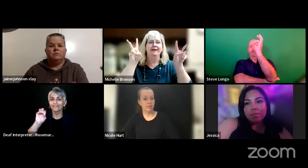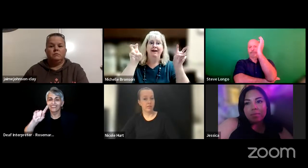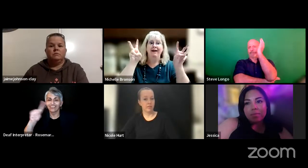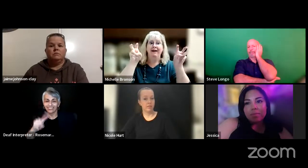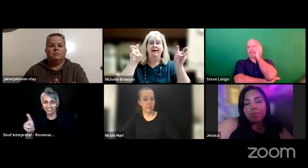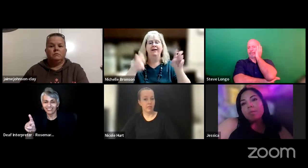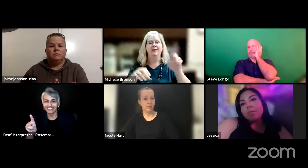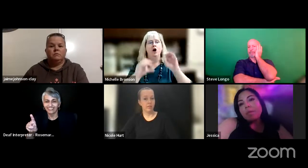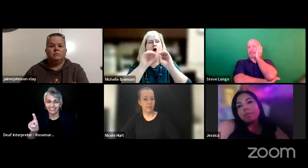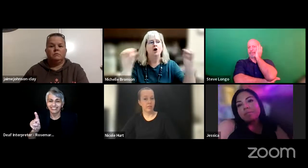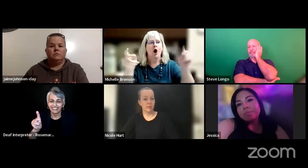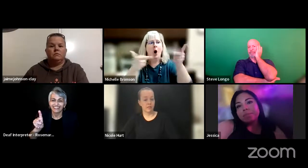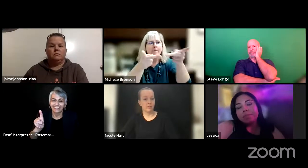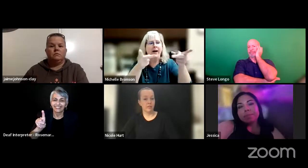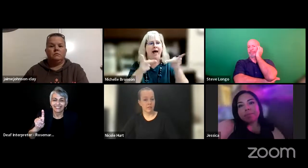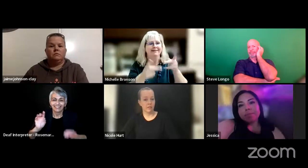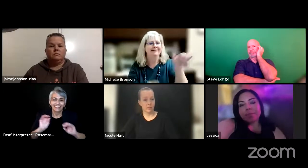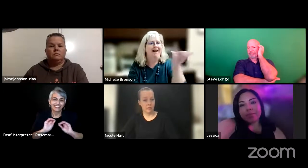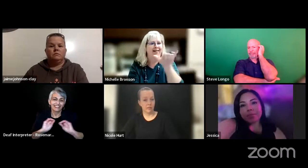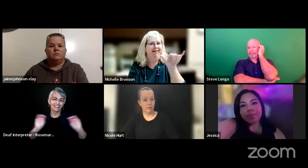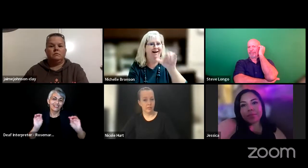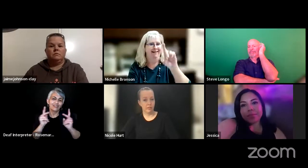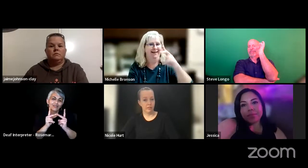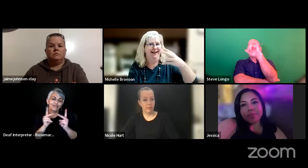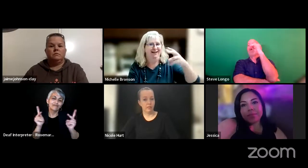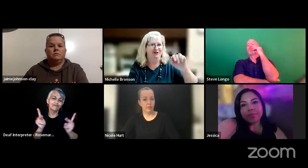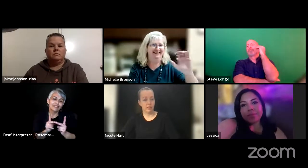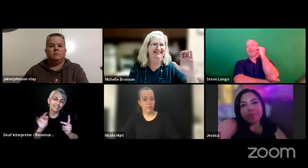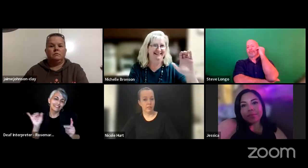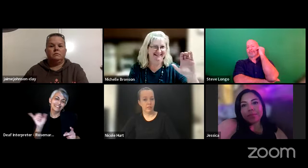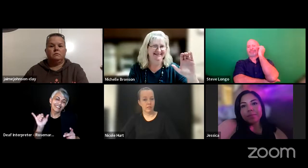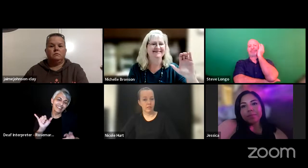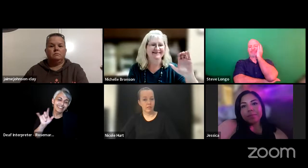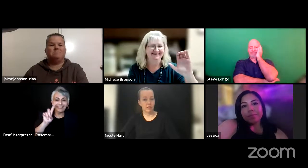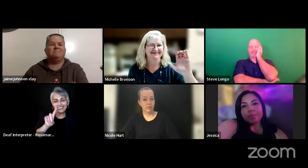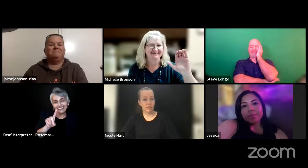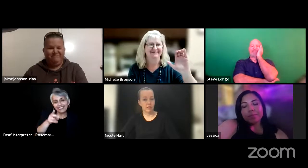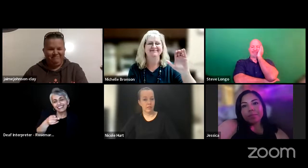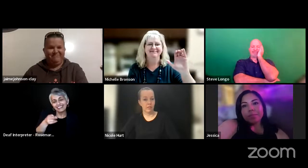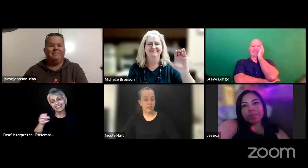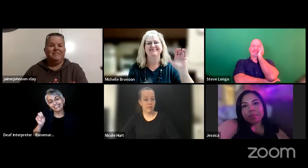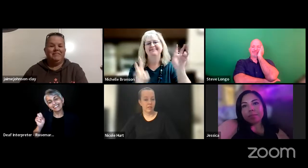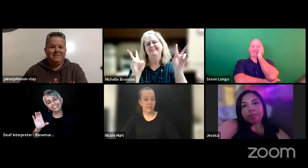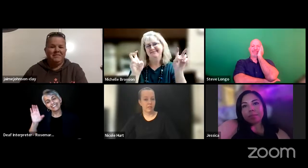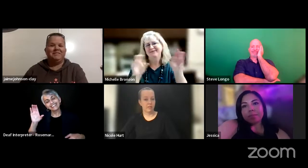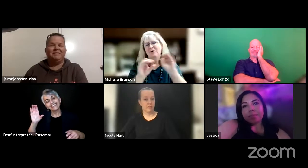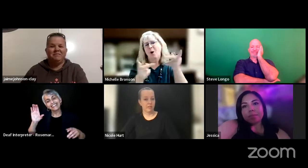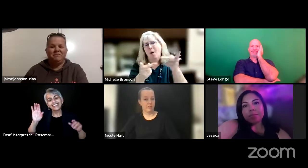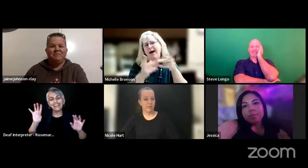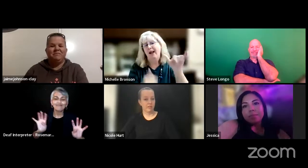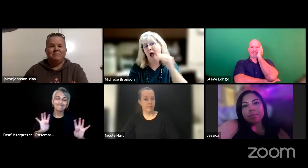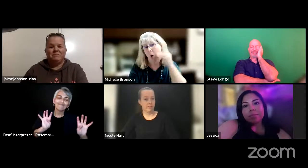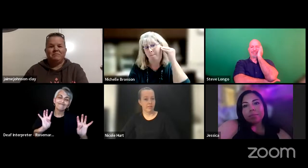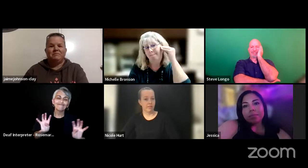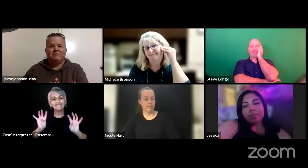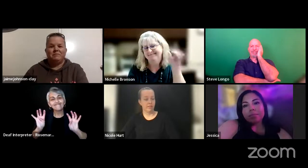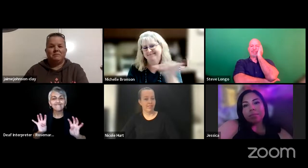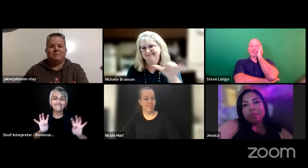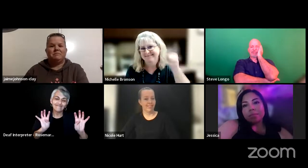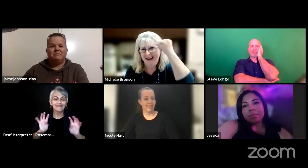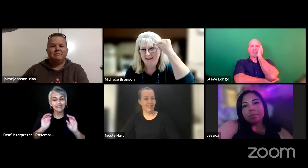So that theme we had selected previously will continue. And it will be, there is no